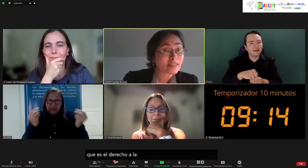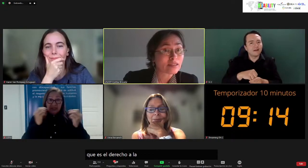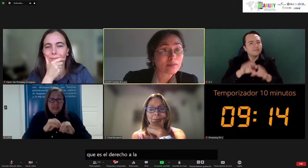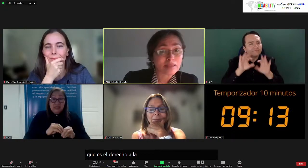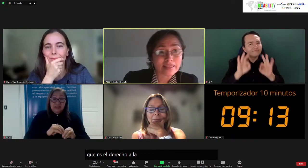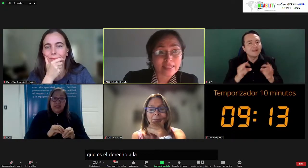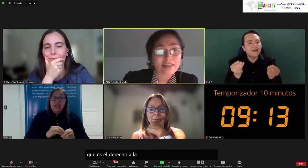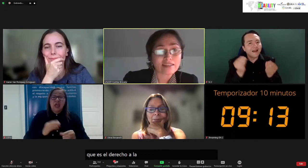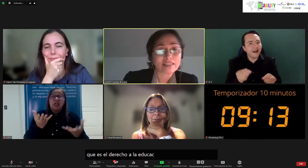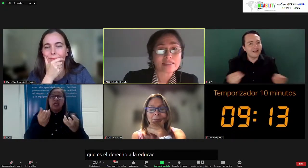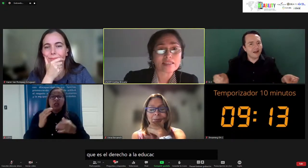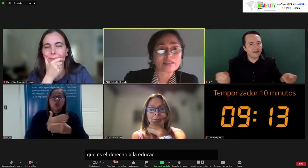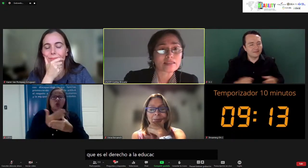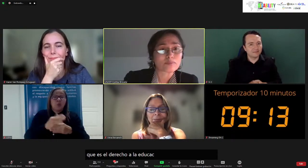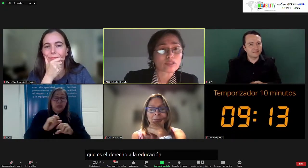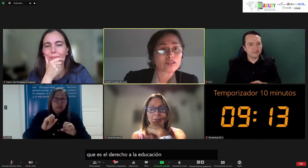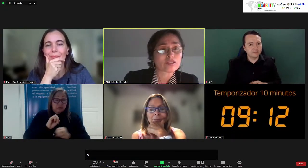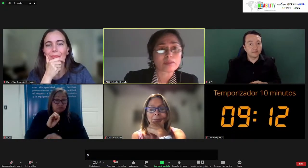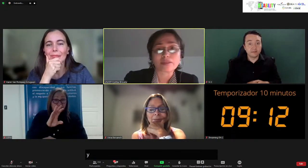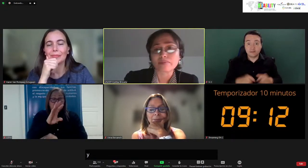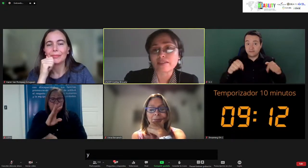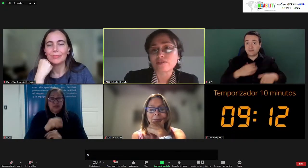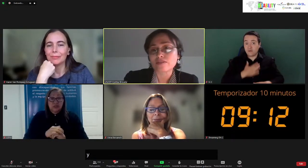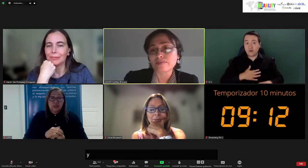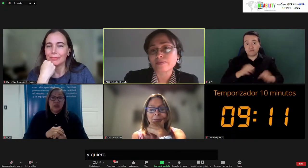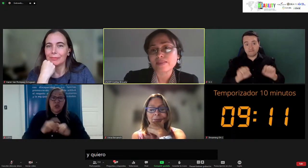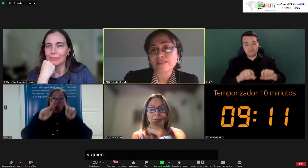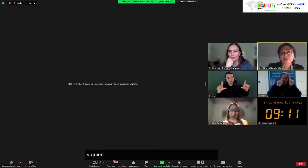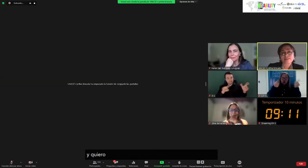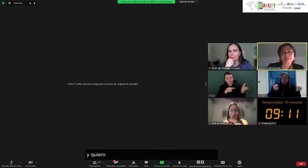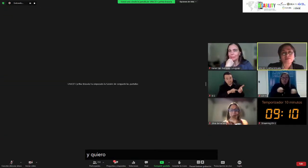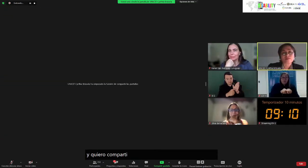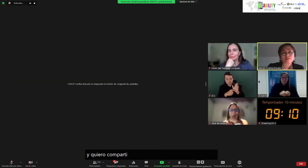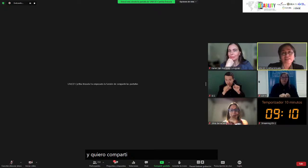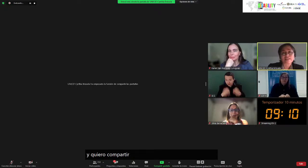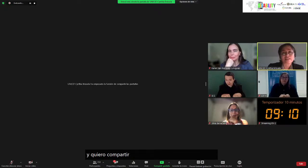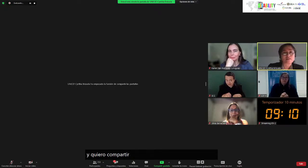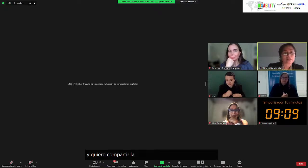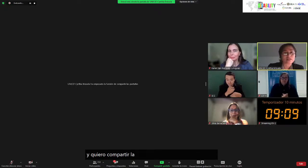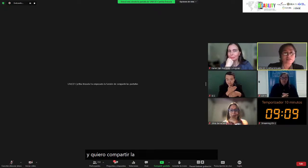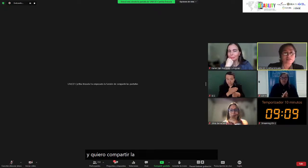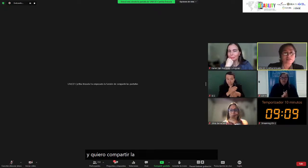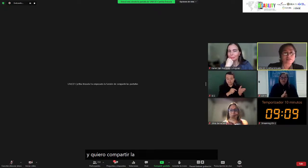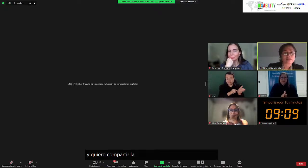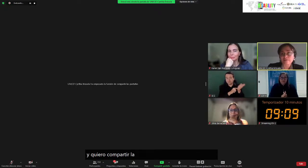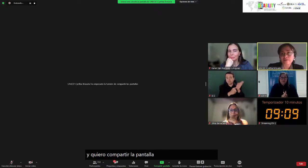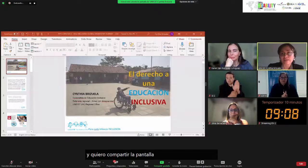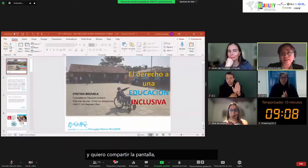quality inclusive education i want to share my screen if you allow me too